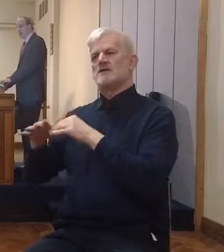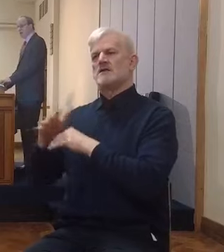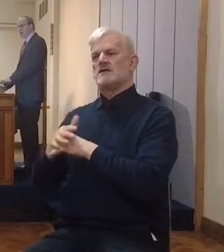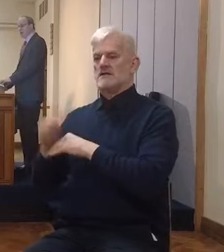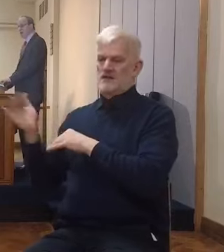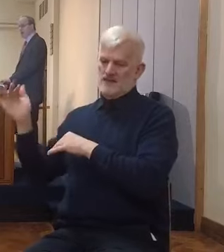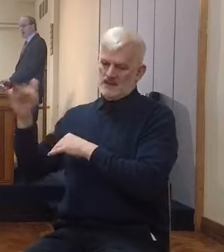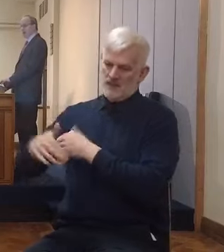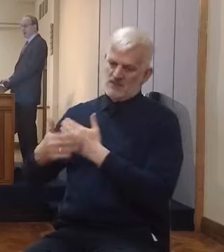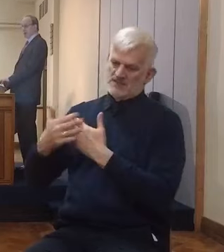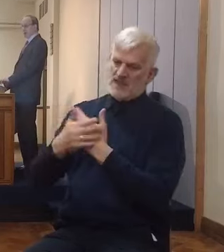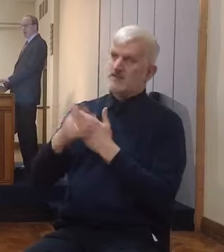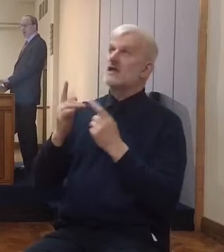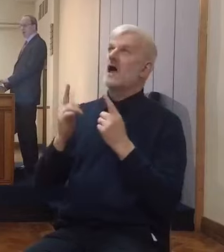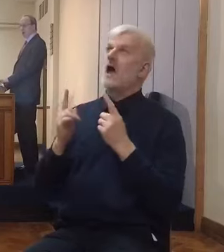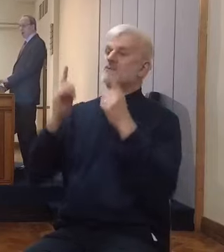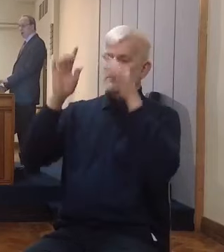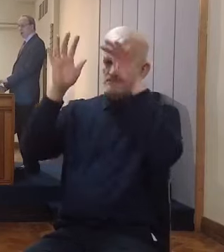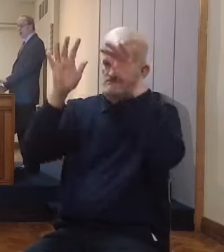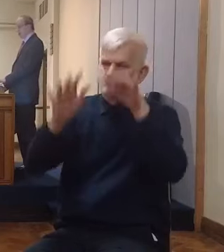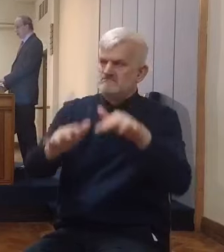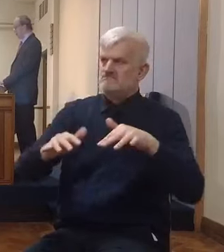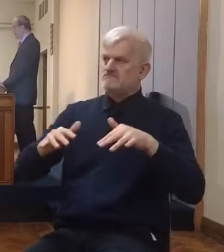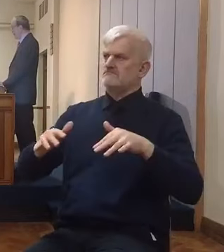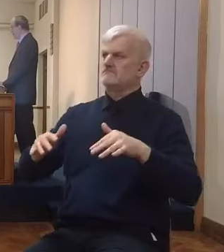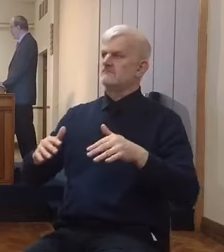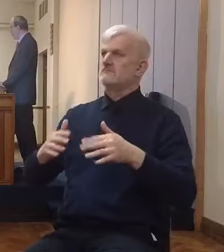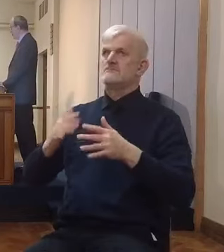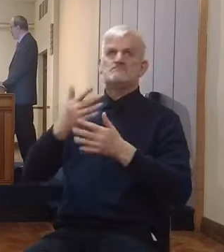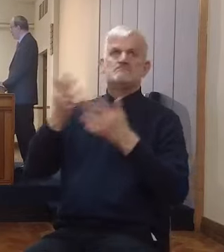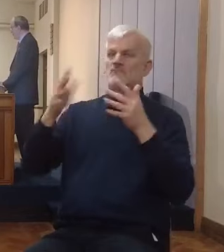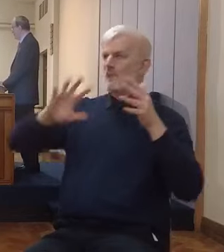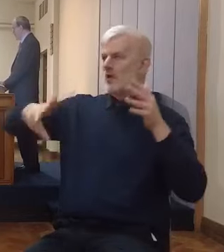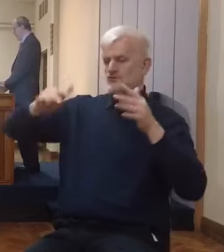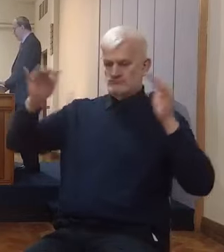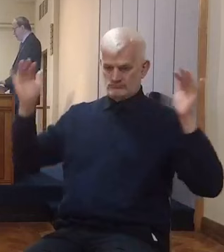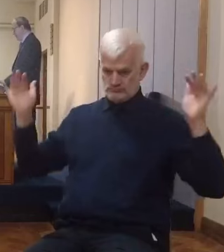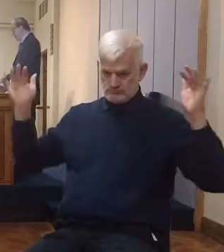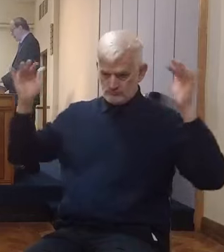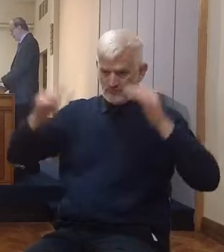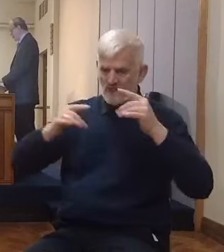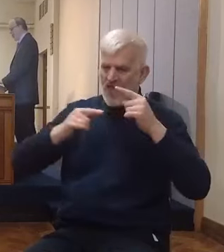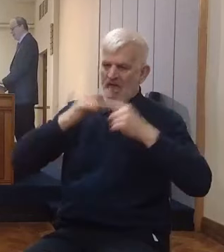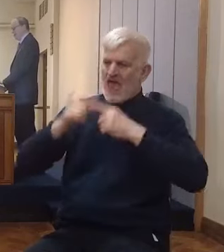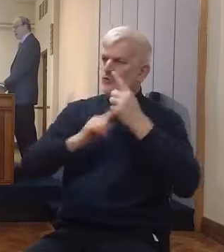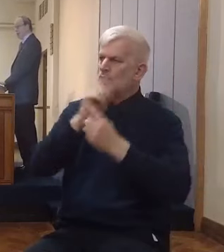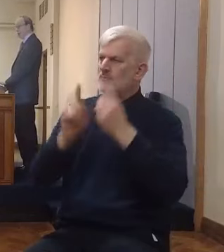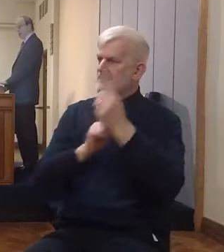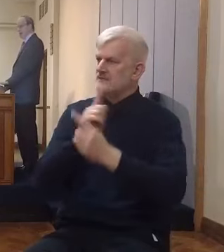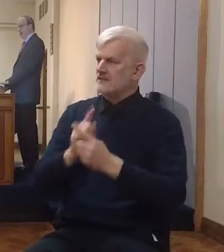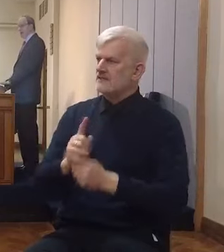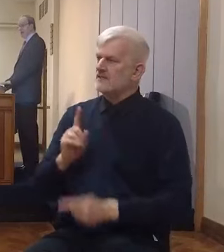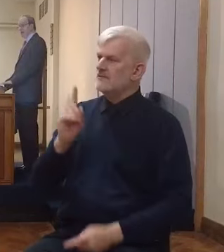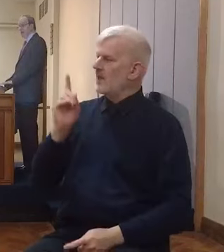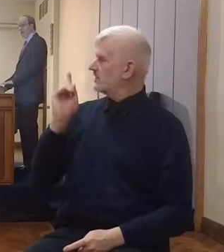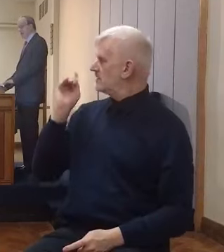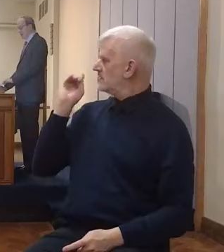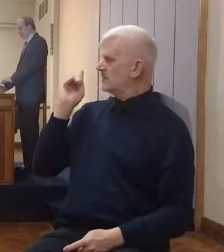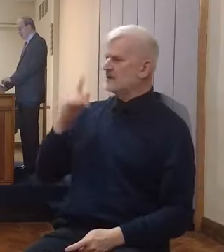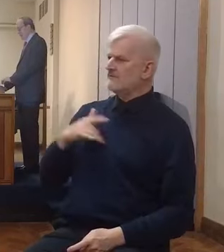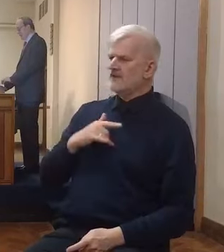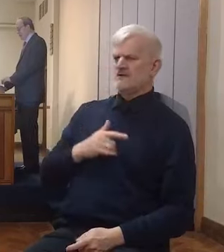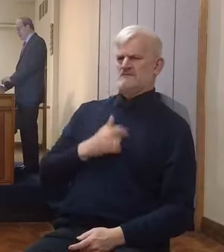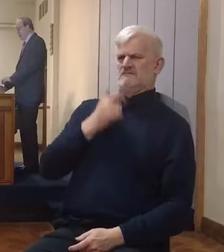main church and bring people from all over the country to their annual meetings. And something that's rather amused me is